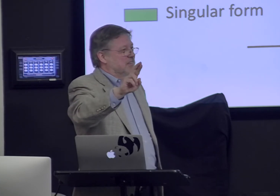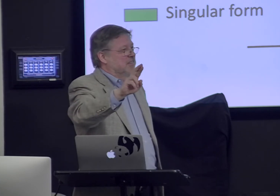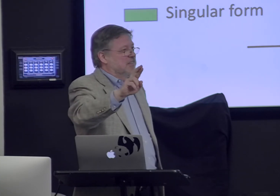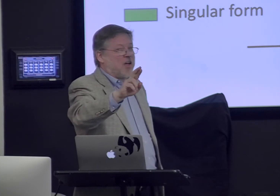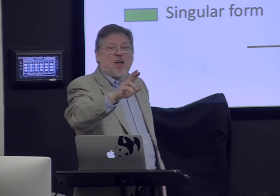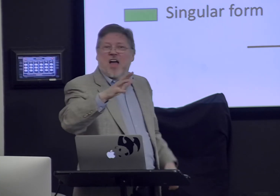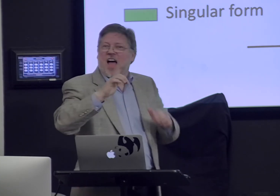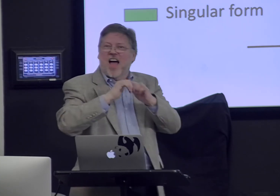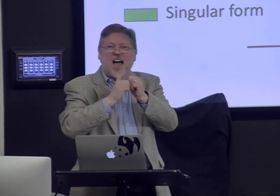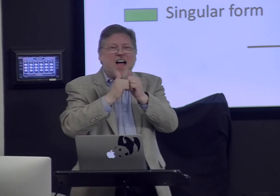father.